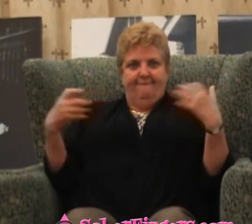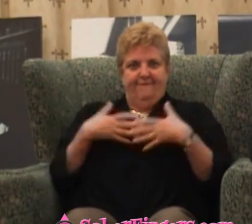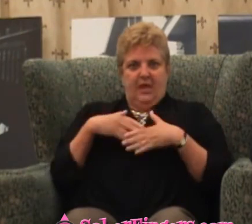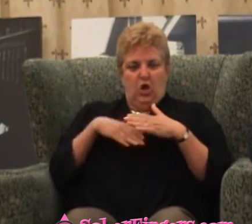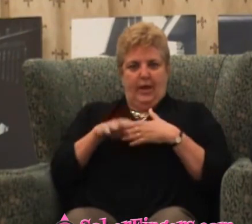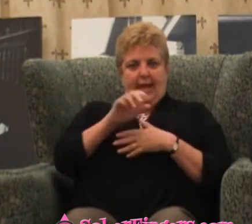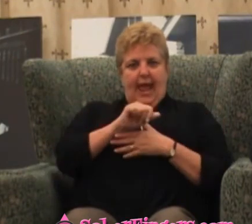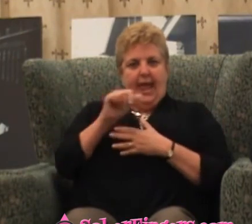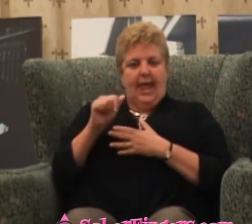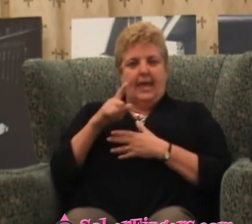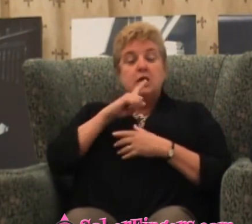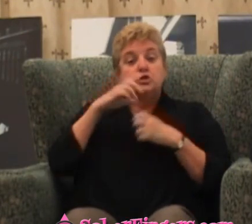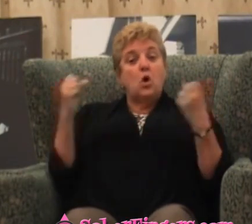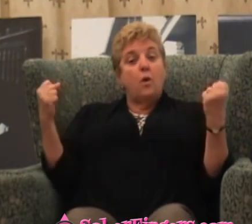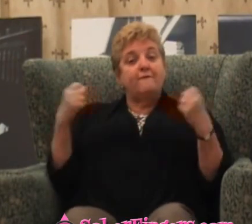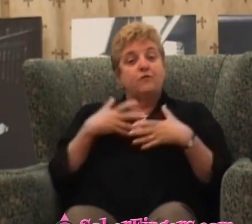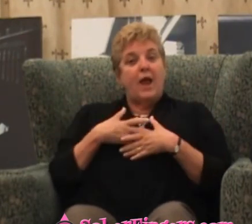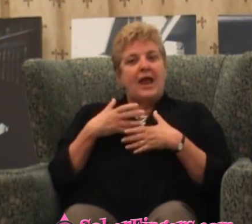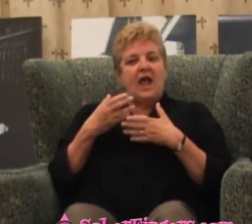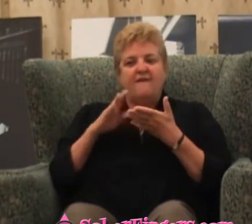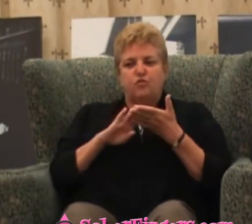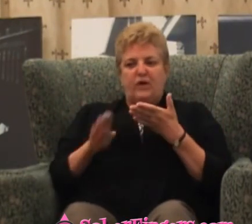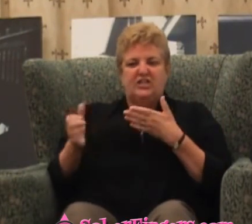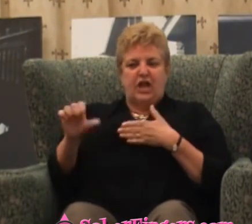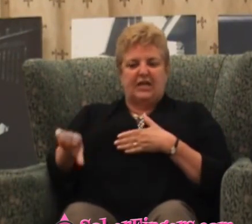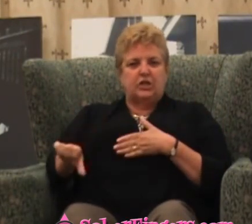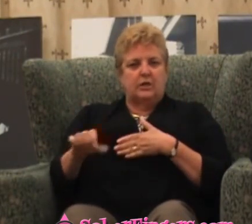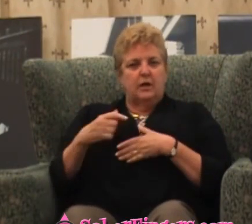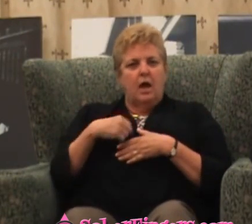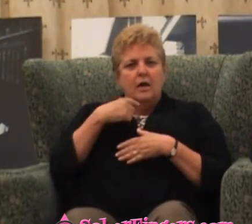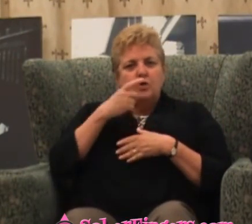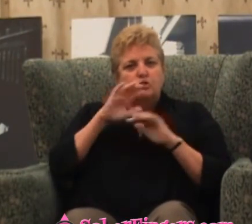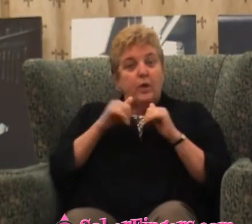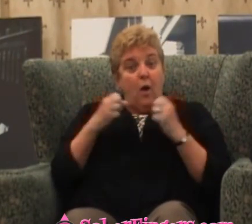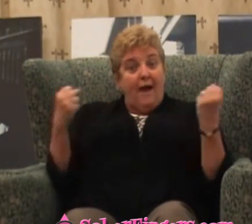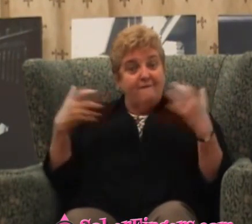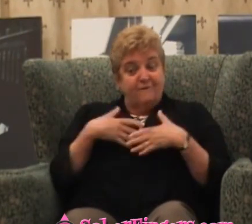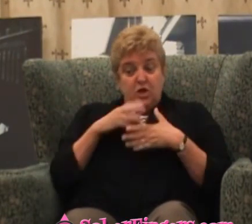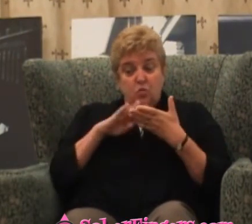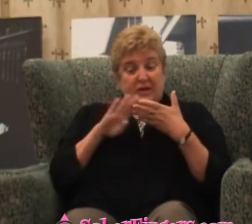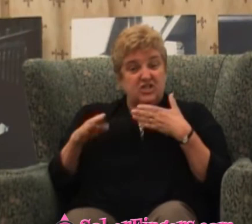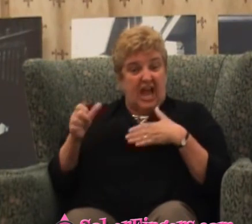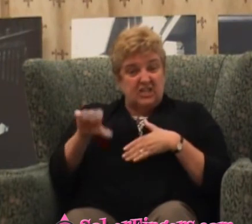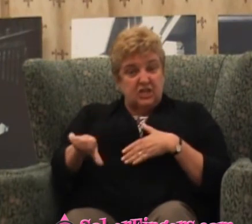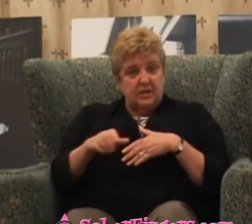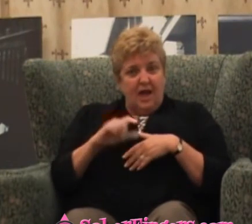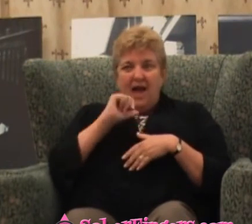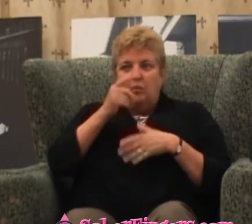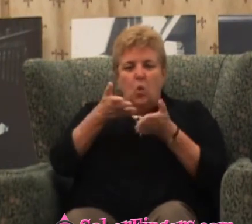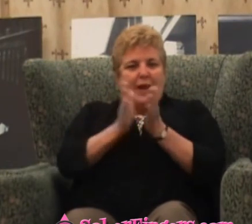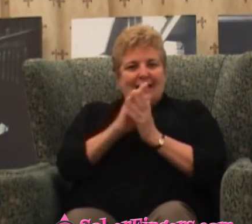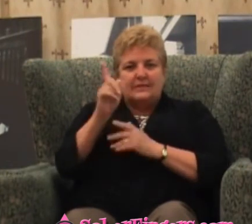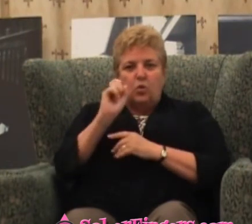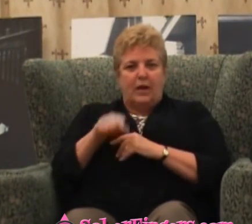So afraid of rejection. I told you how I fear rejection so much. I won't even ask the question because I think the answer is going to be